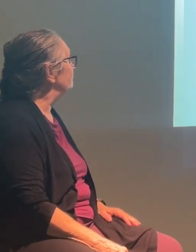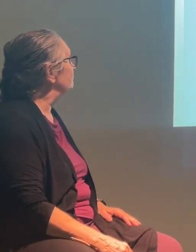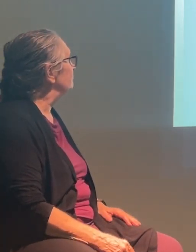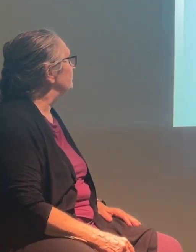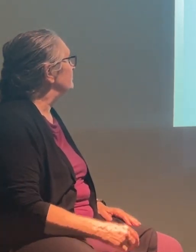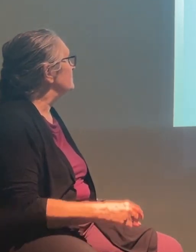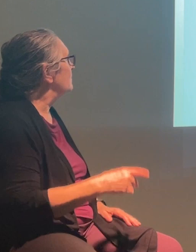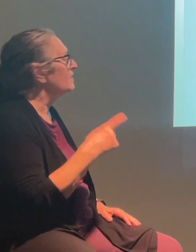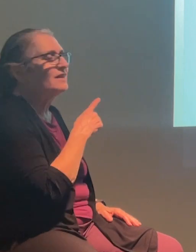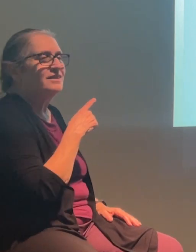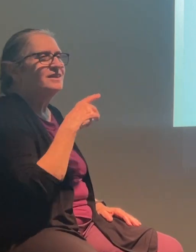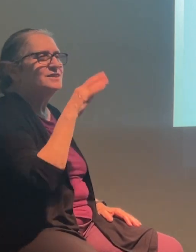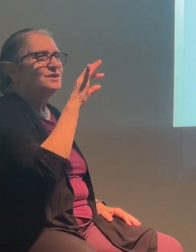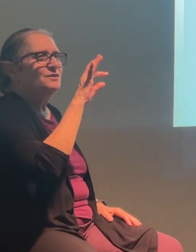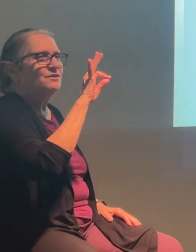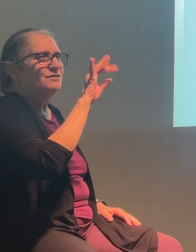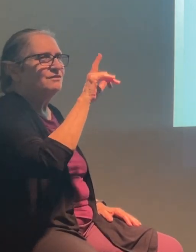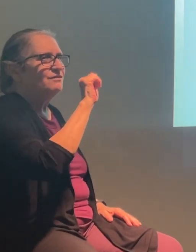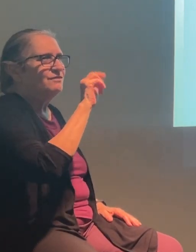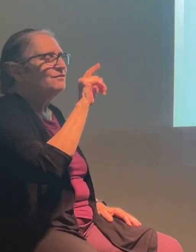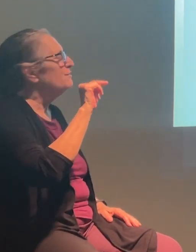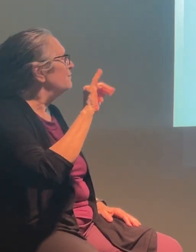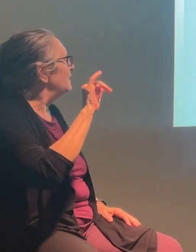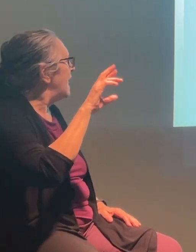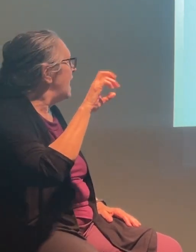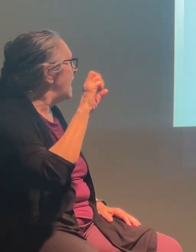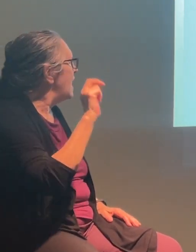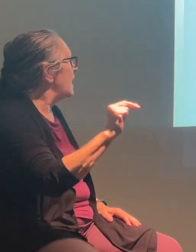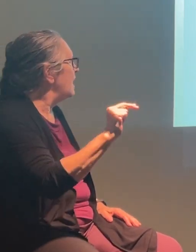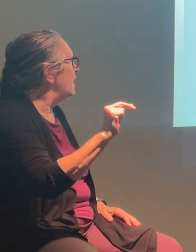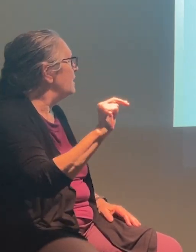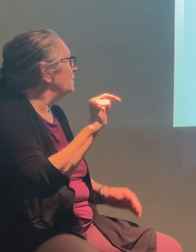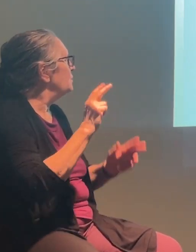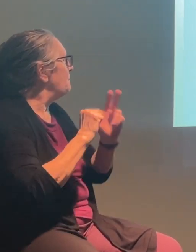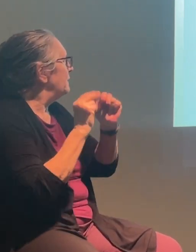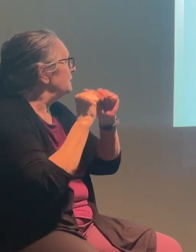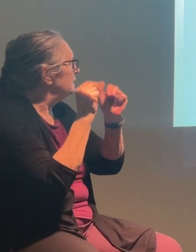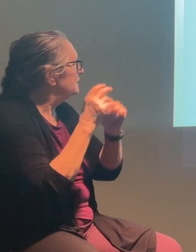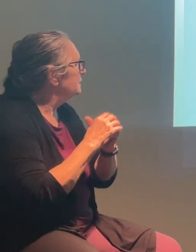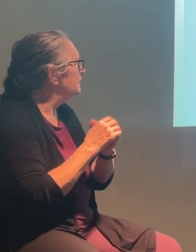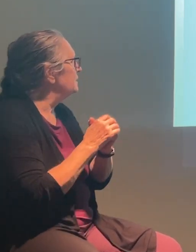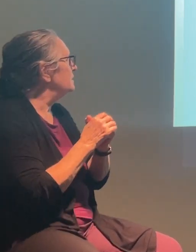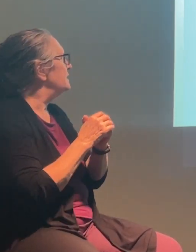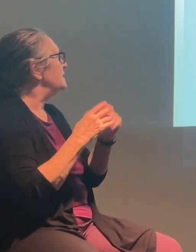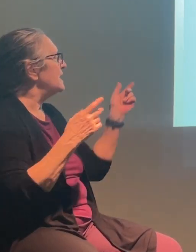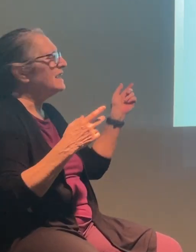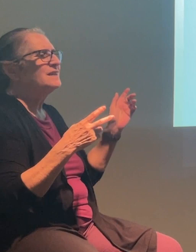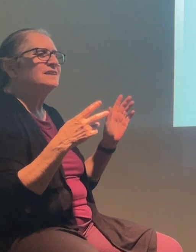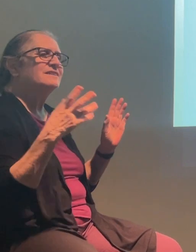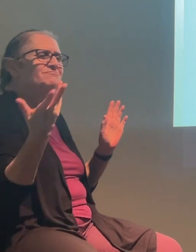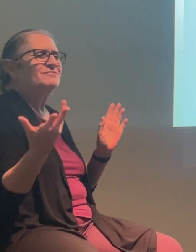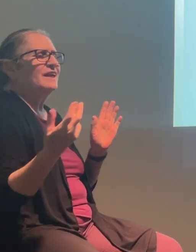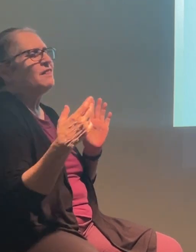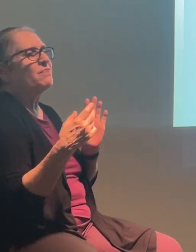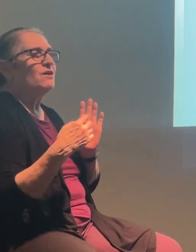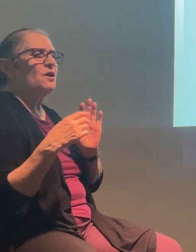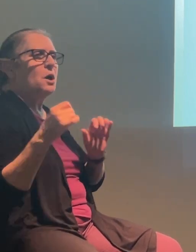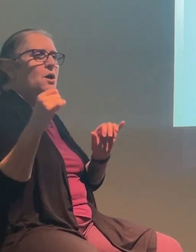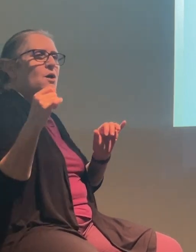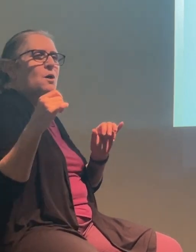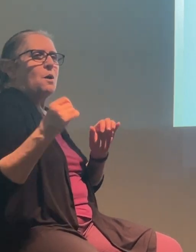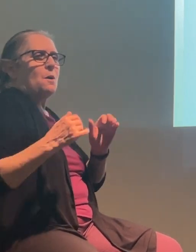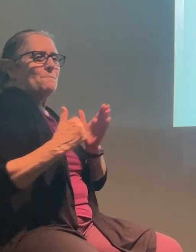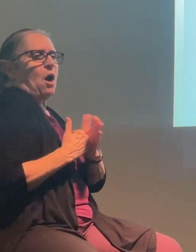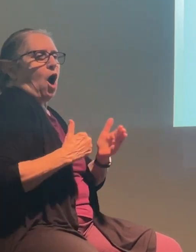Building. So this is actually 1904, and it's in essence the concept of the modern New York, but the modern New York is really